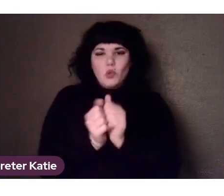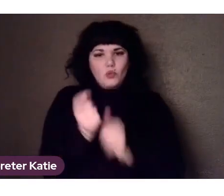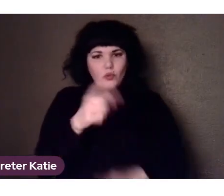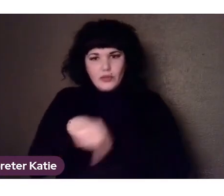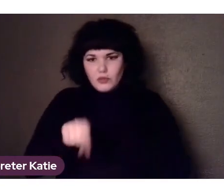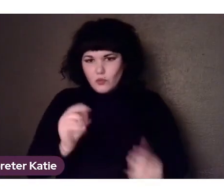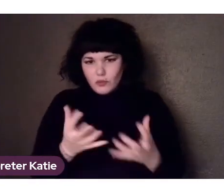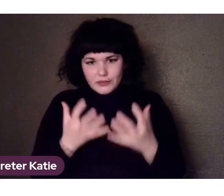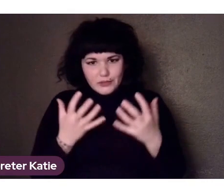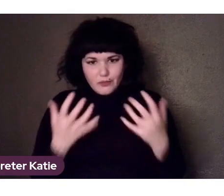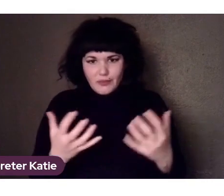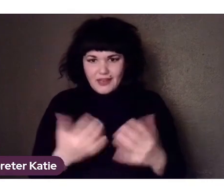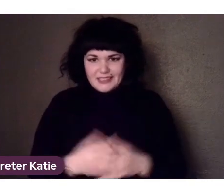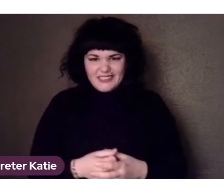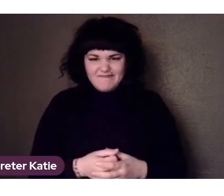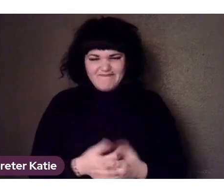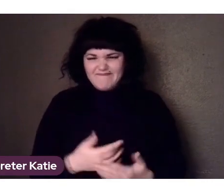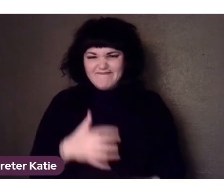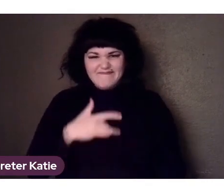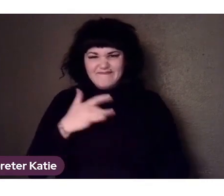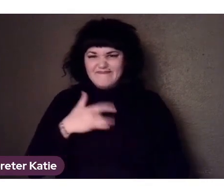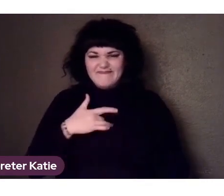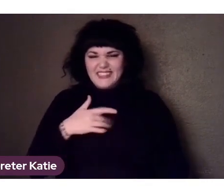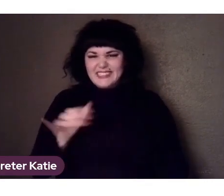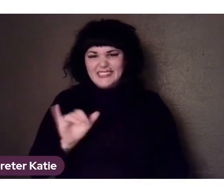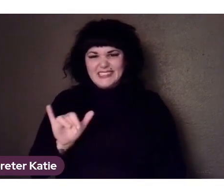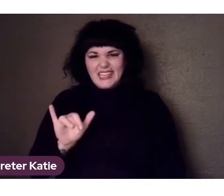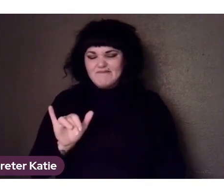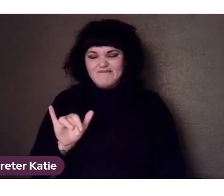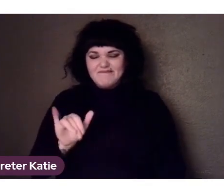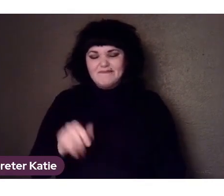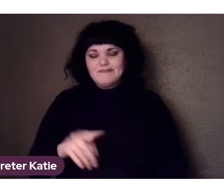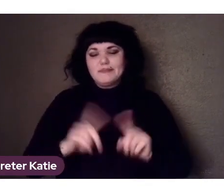This is not quite the same, but I'm so glad that we get to be here together.